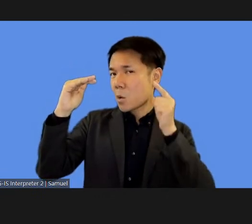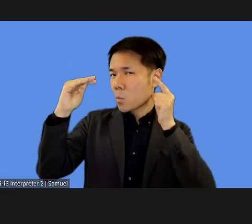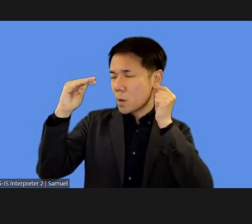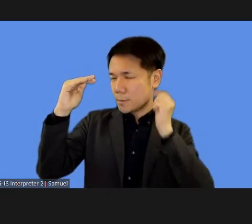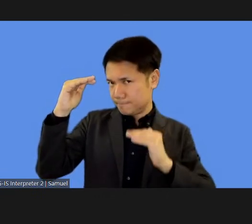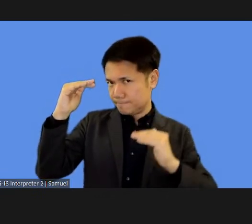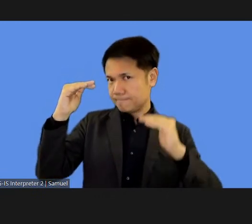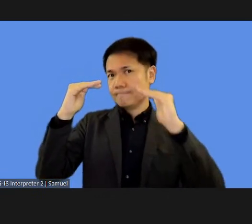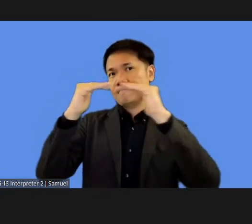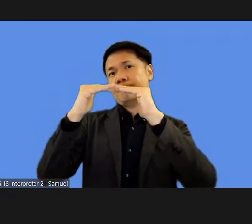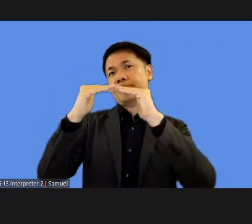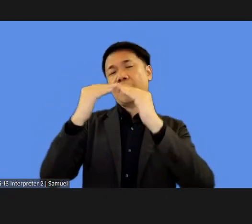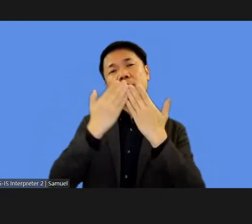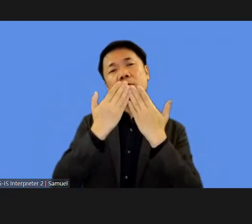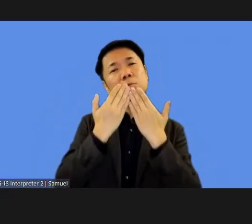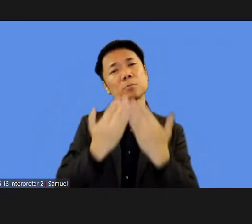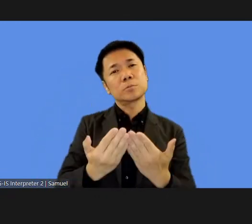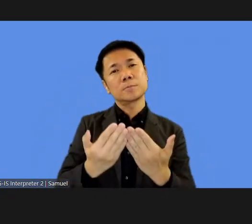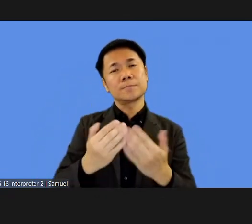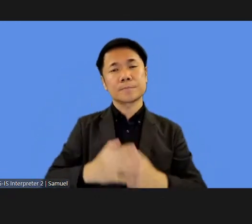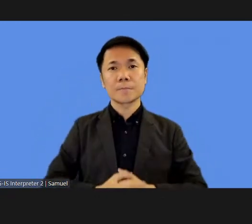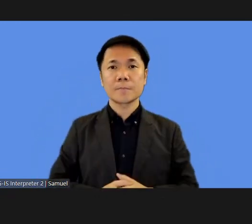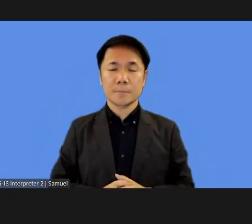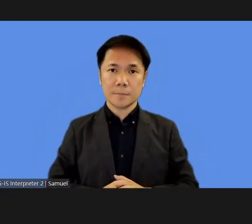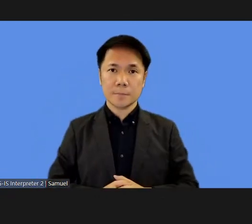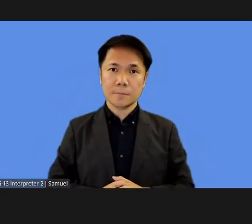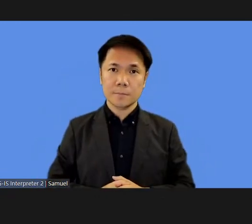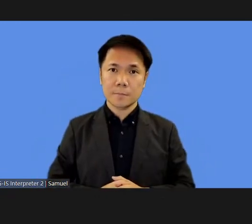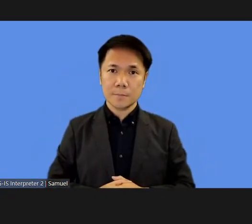as an objective